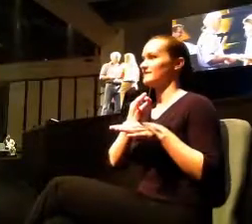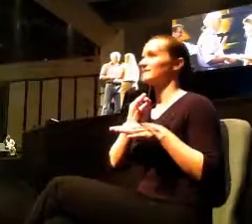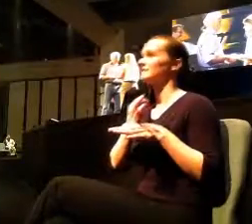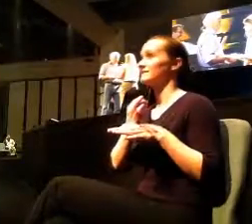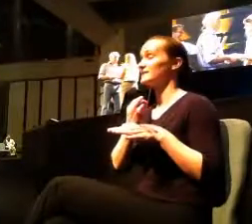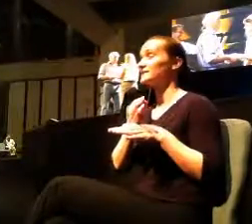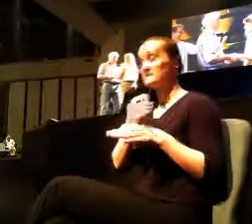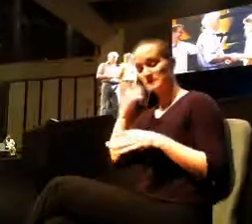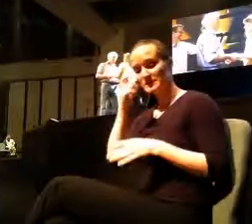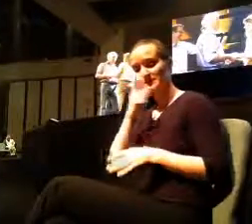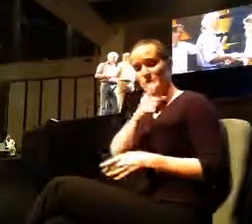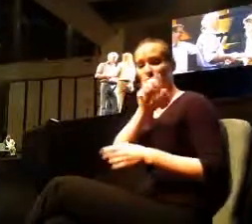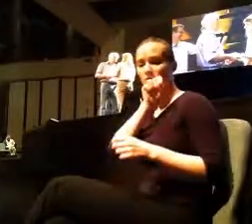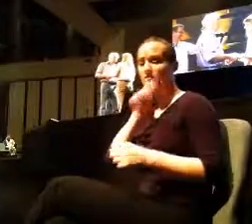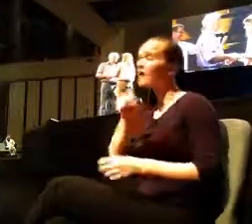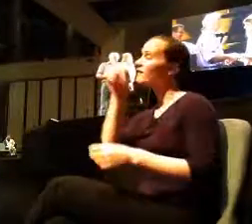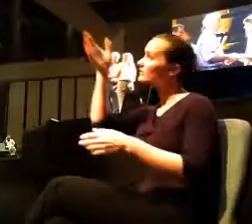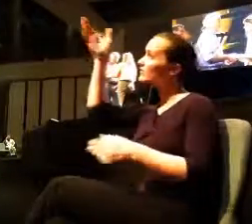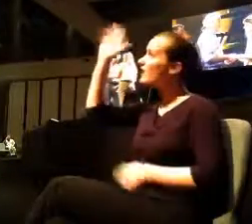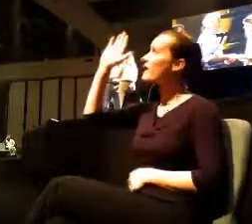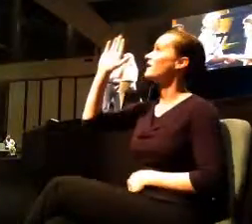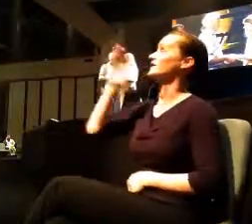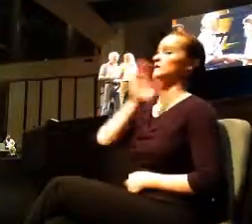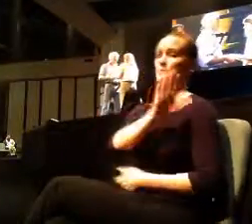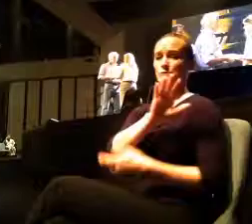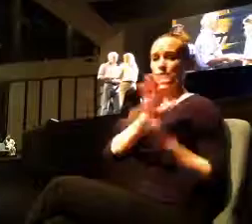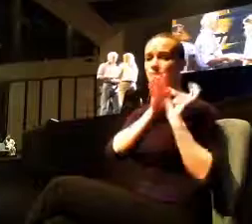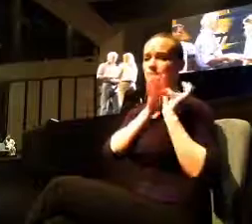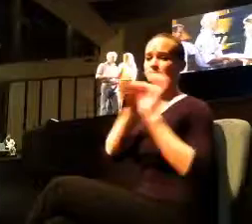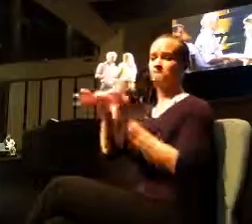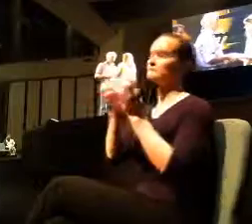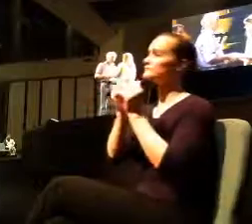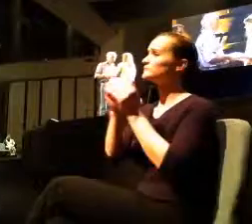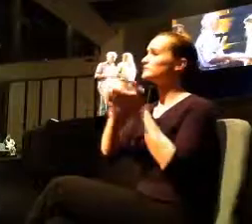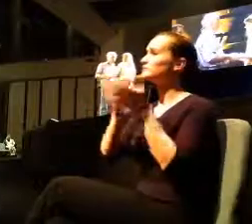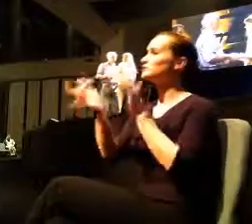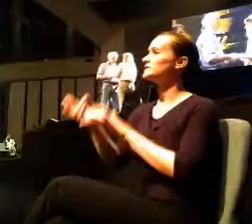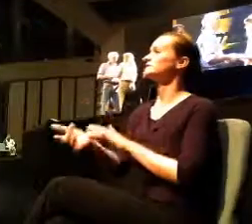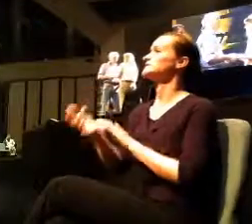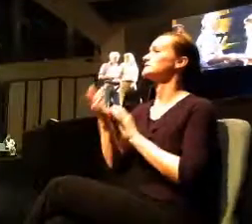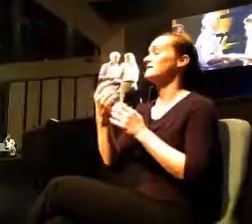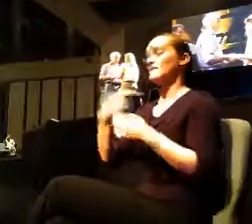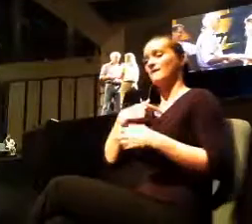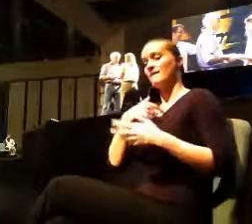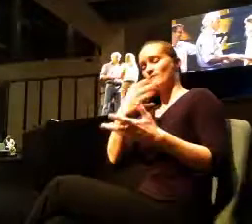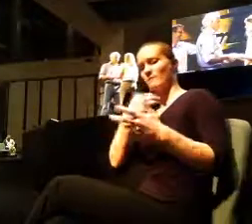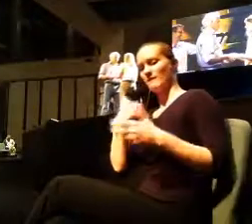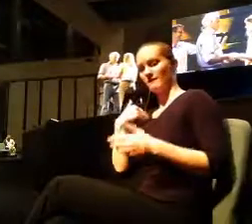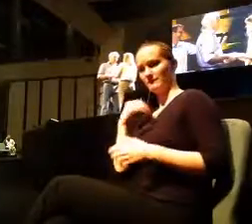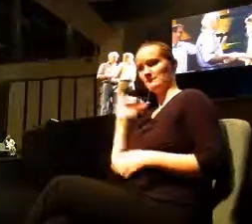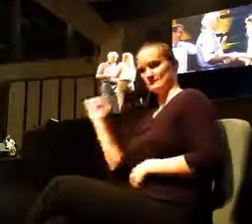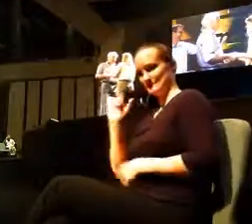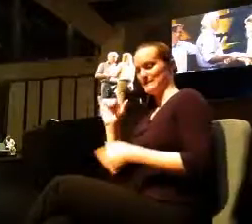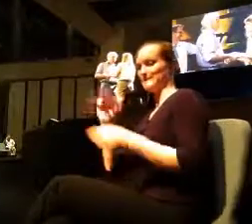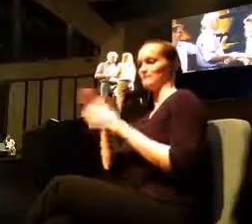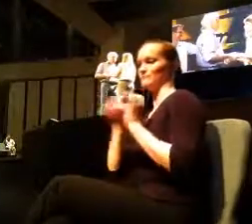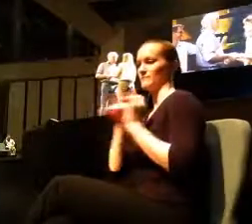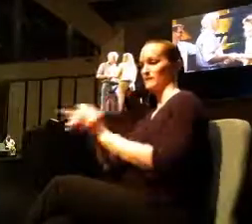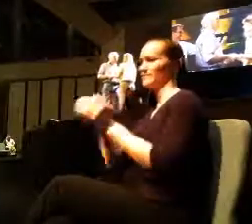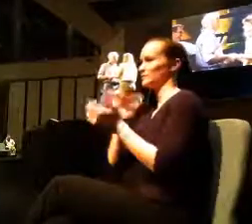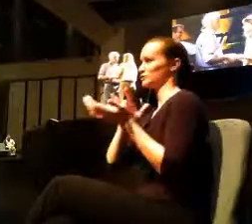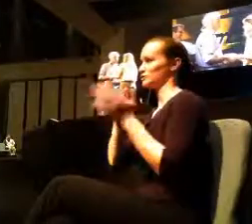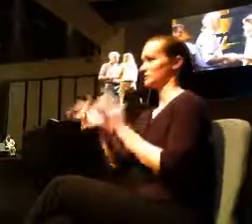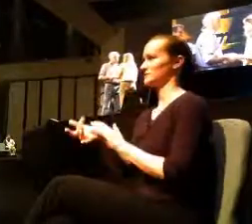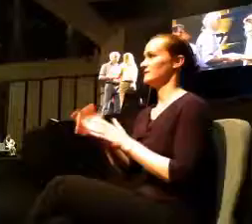of God and the relationship you had with Jesus that made me go for the same kind of relationship and fully